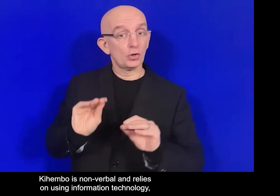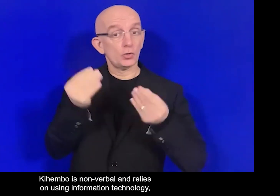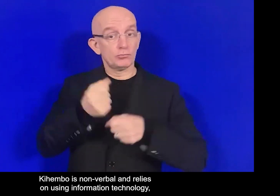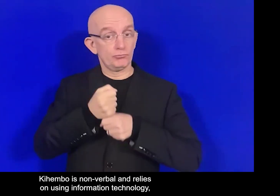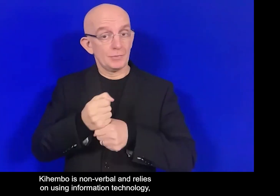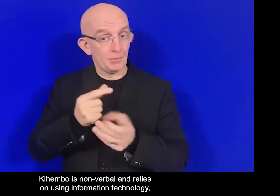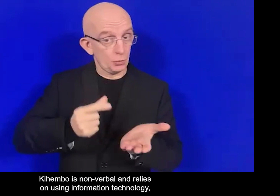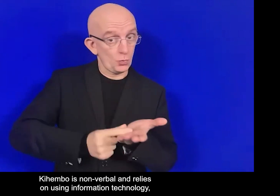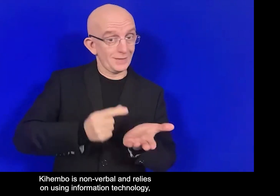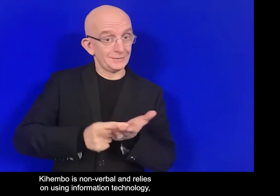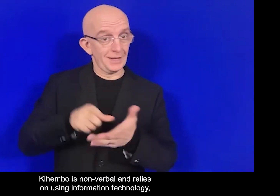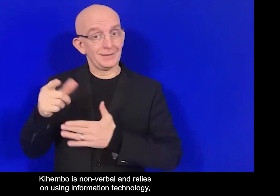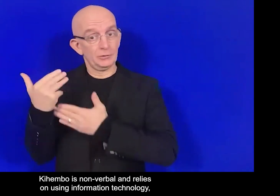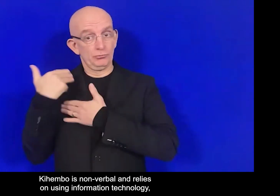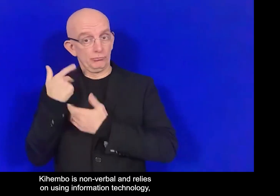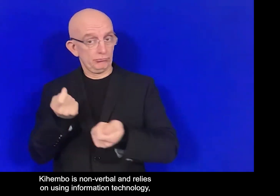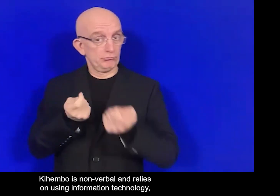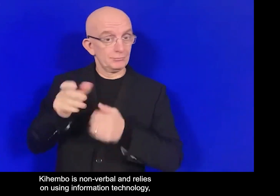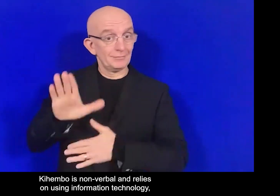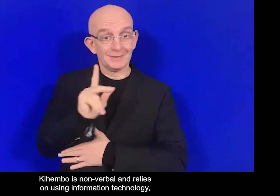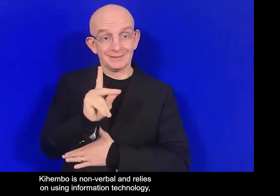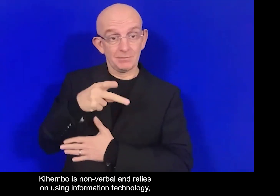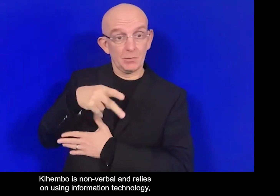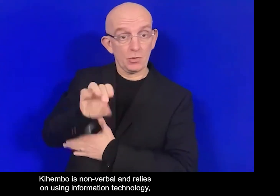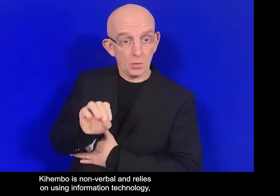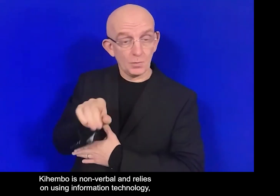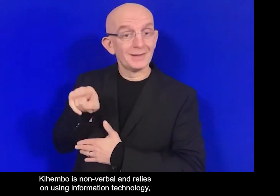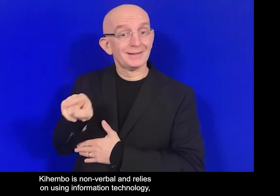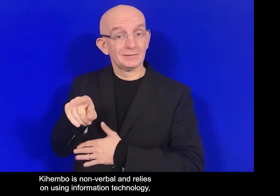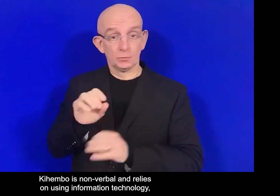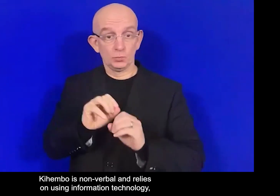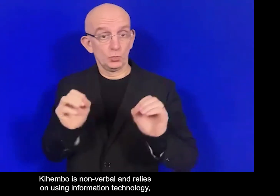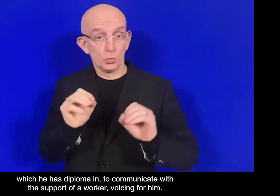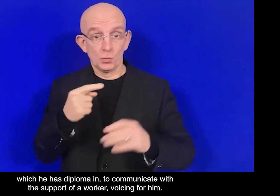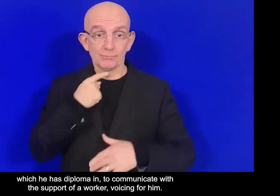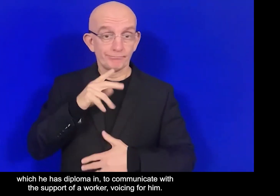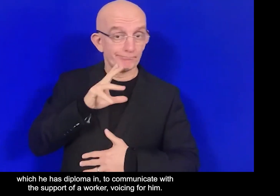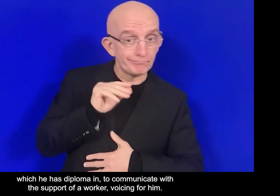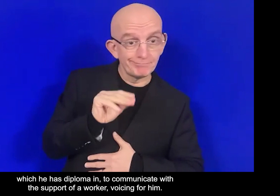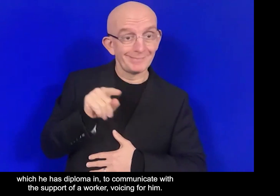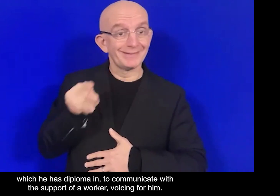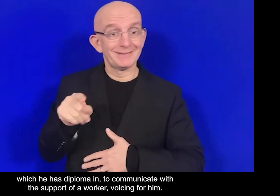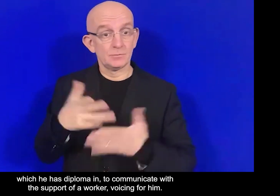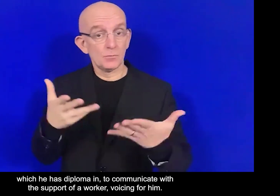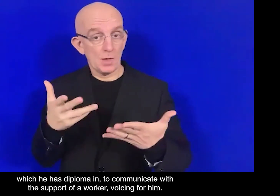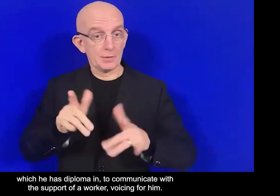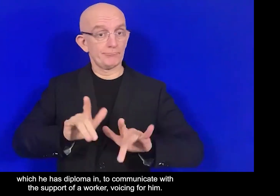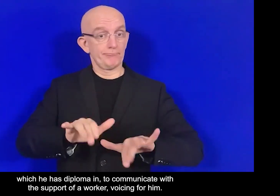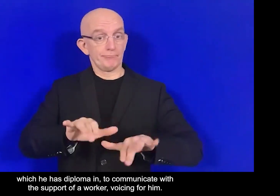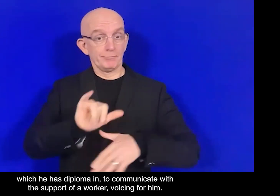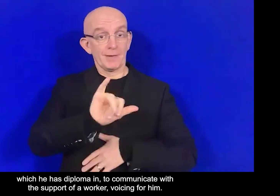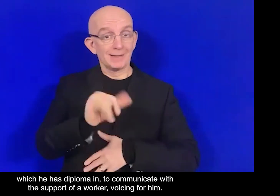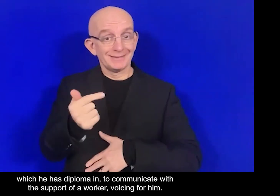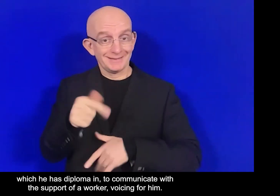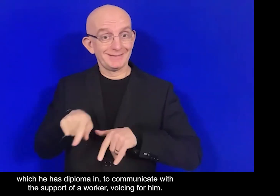Kiembo is nonverbal and relies on using information technology, which he has a diploma in, to